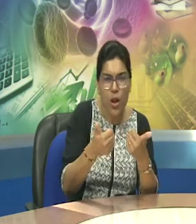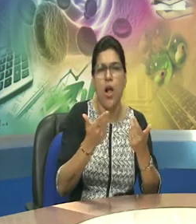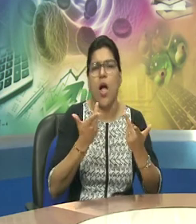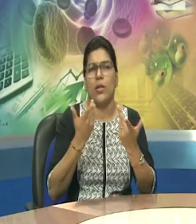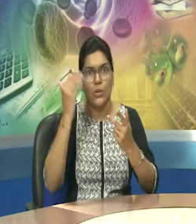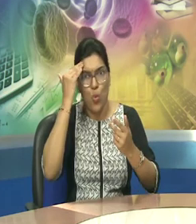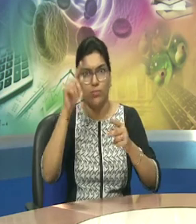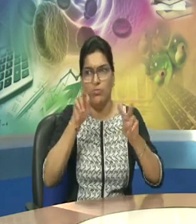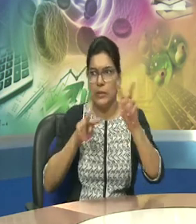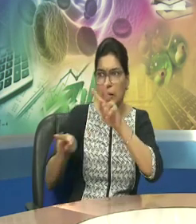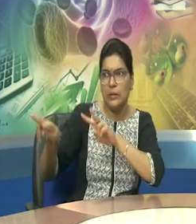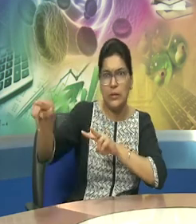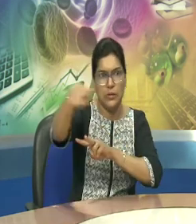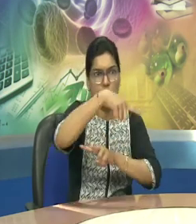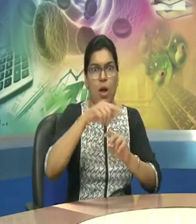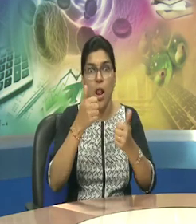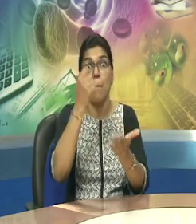availability of labor,